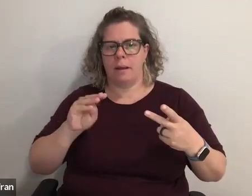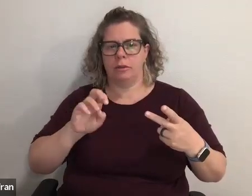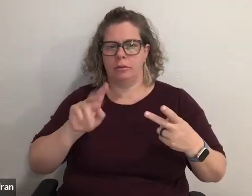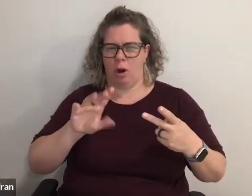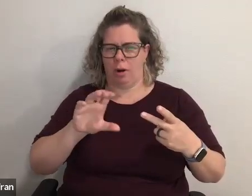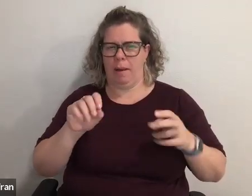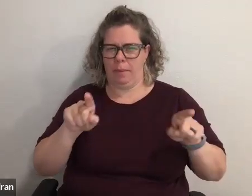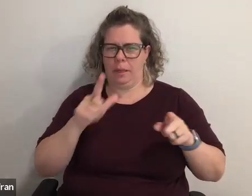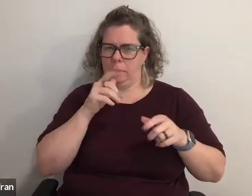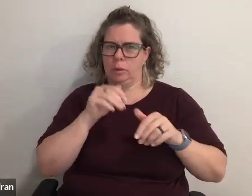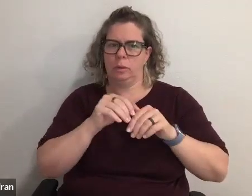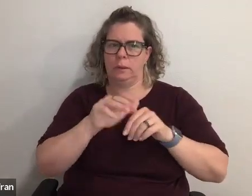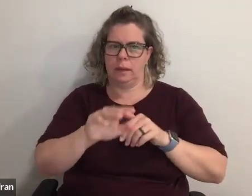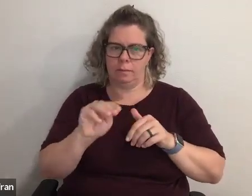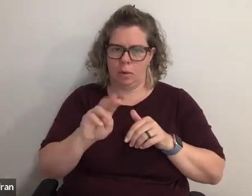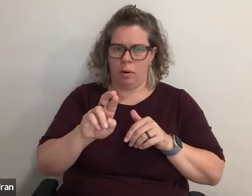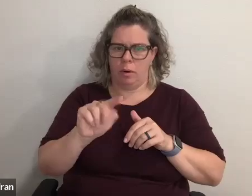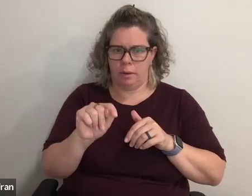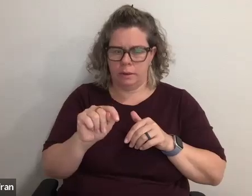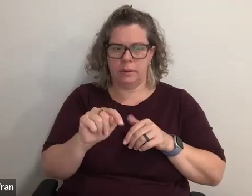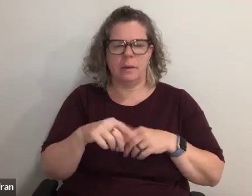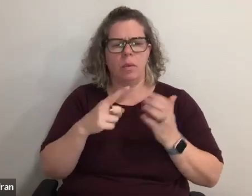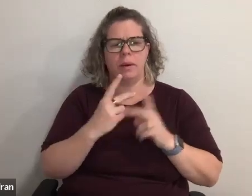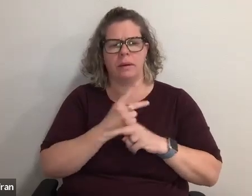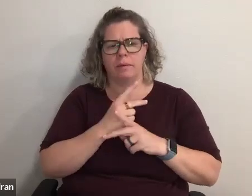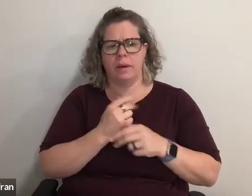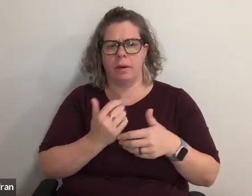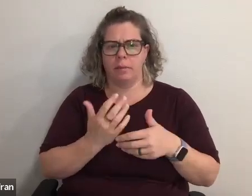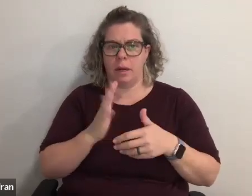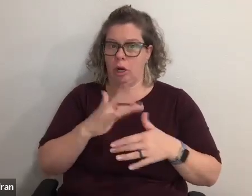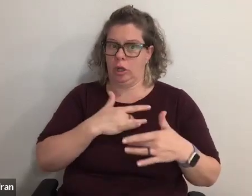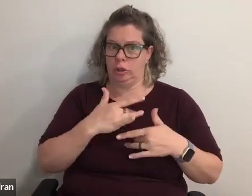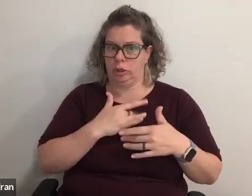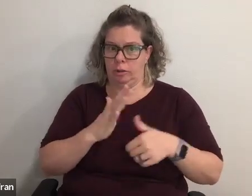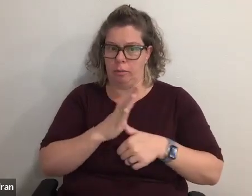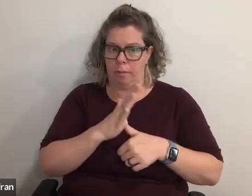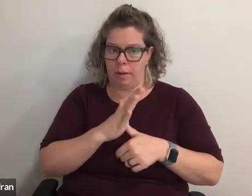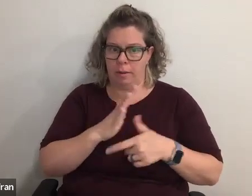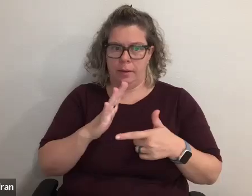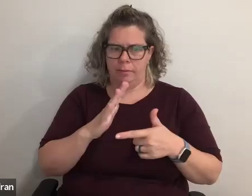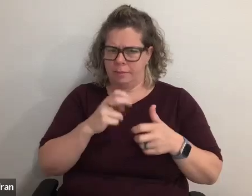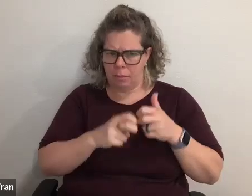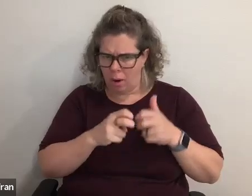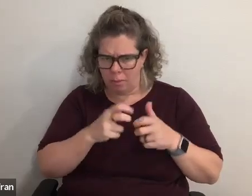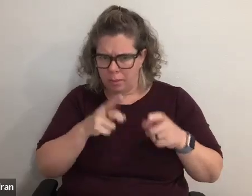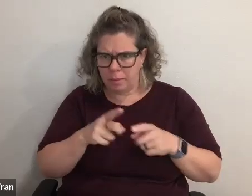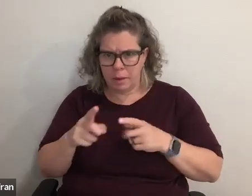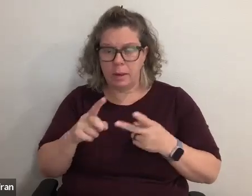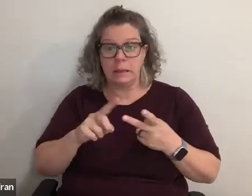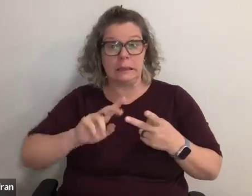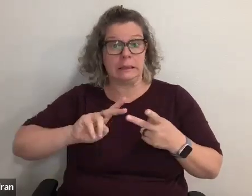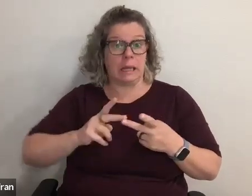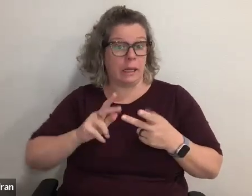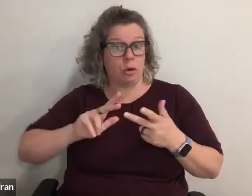for when we want to dispatch a mobile response team is, what's the primary concern? What's the issue that's going on? And then are there